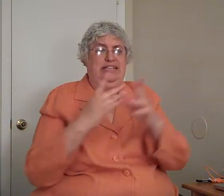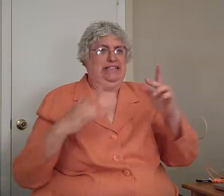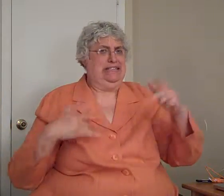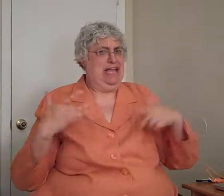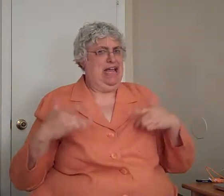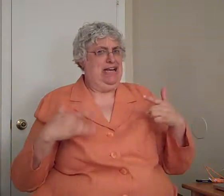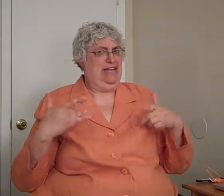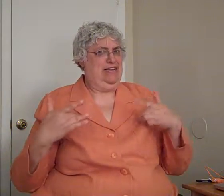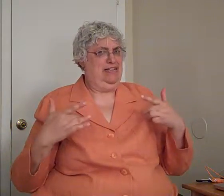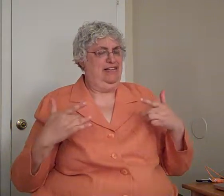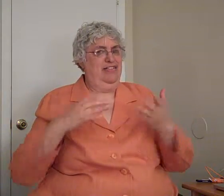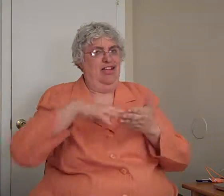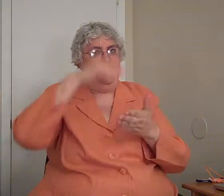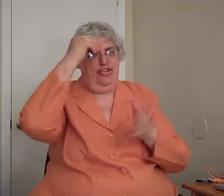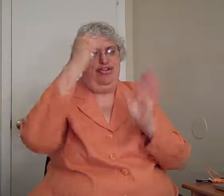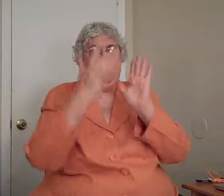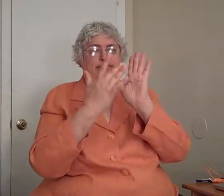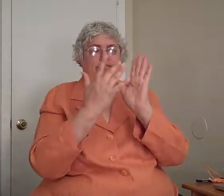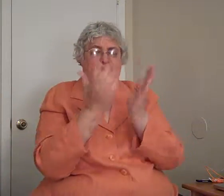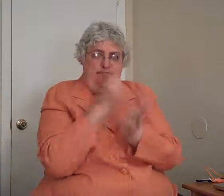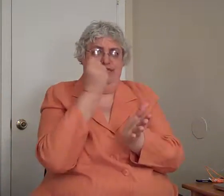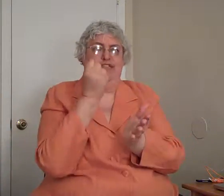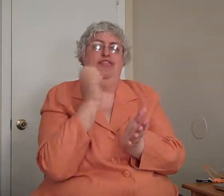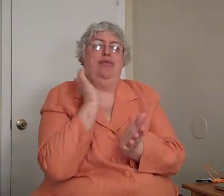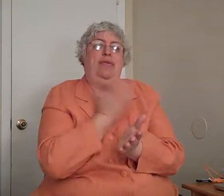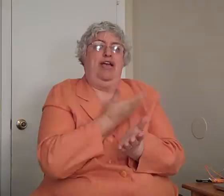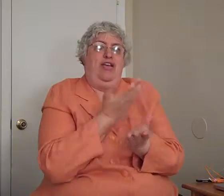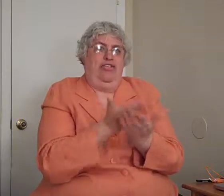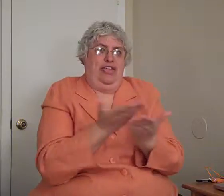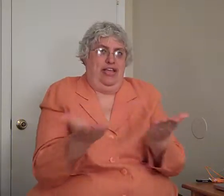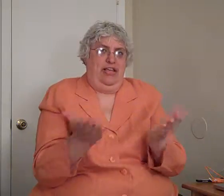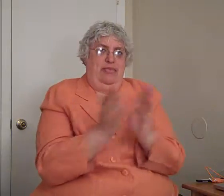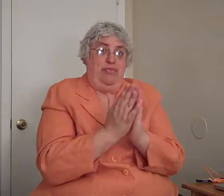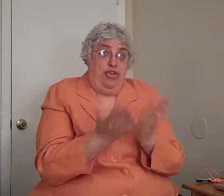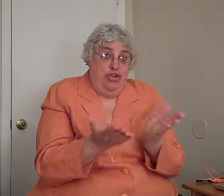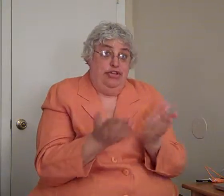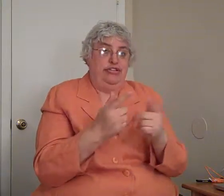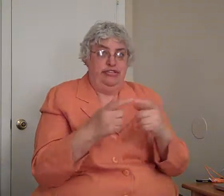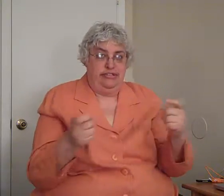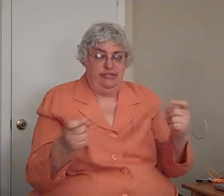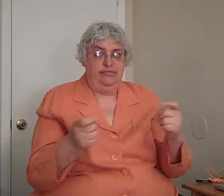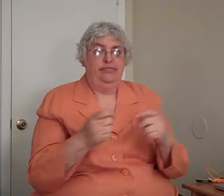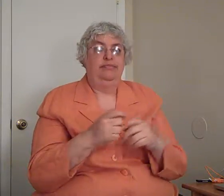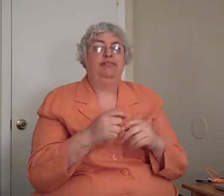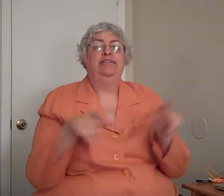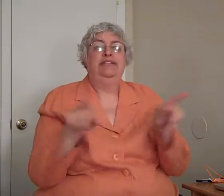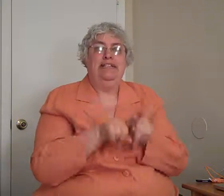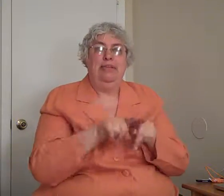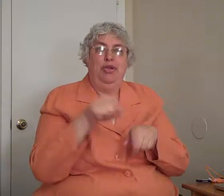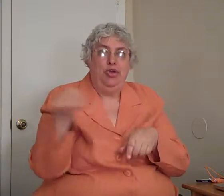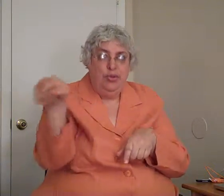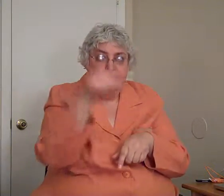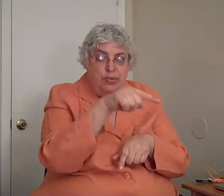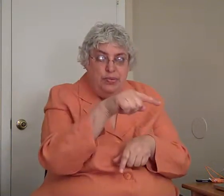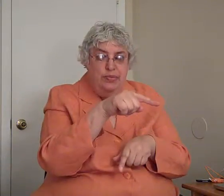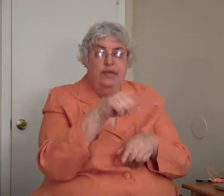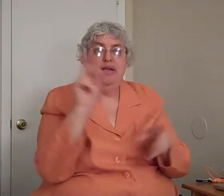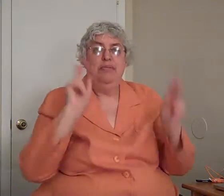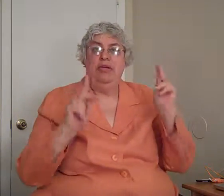about what they've learned from our products and that they're thrilled that they decided to become customers. You need to do the same thing. People don't like to